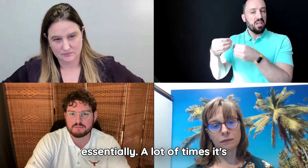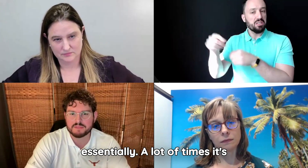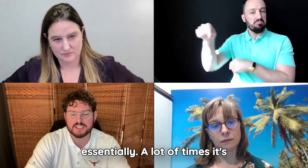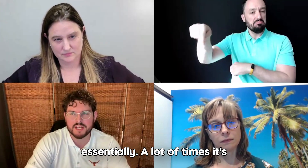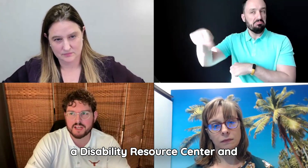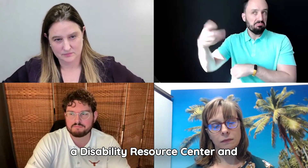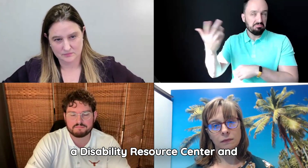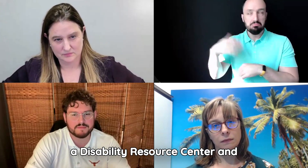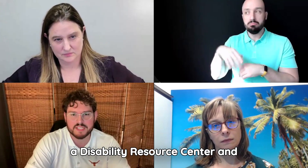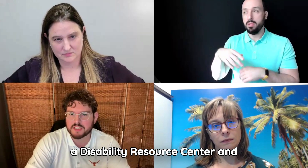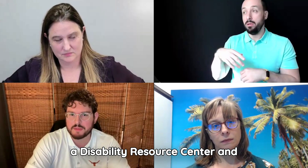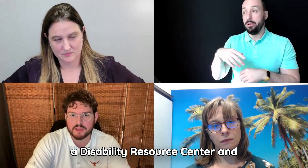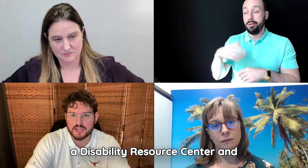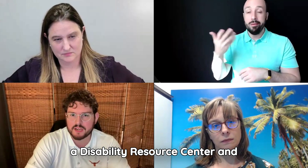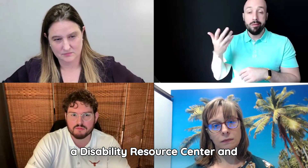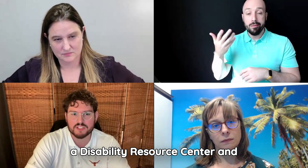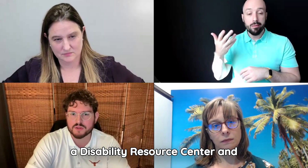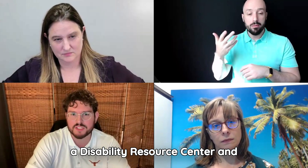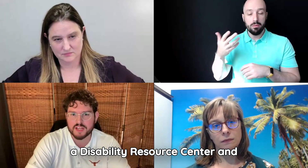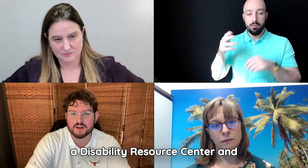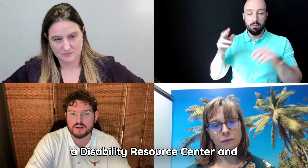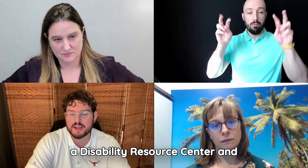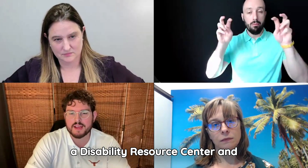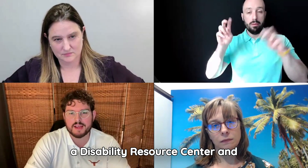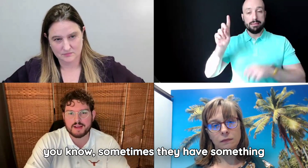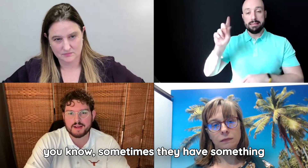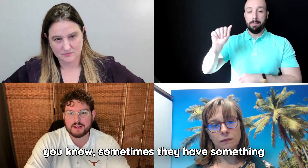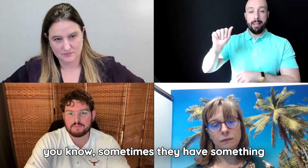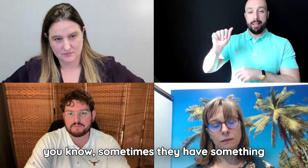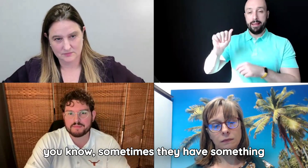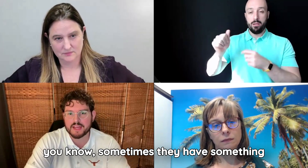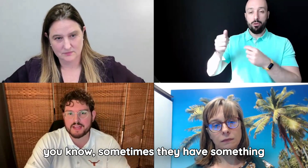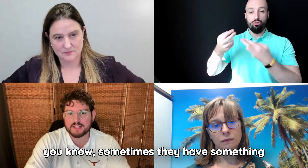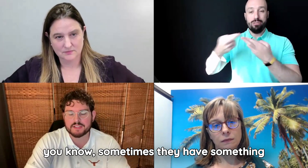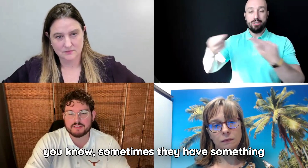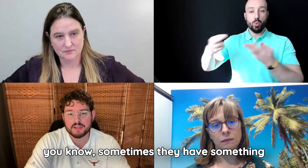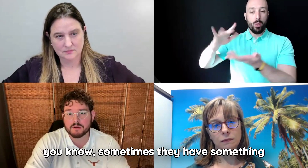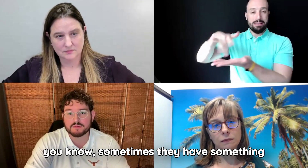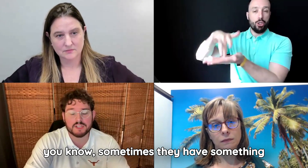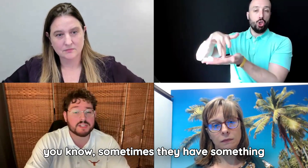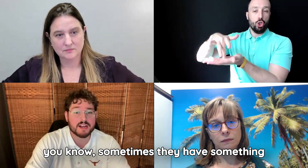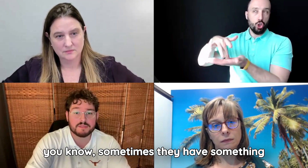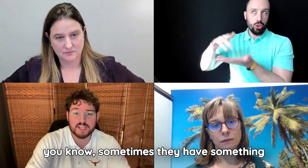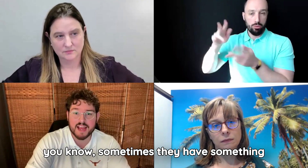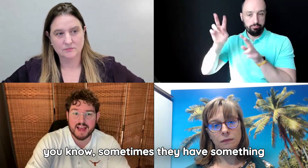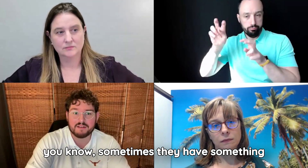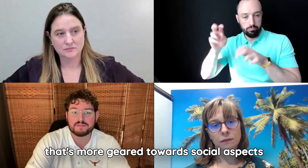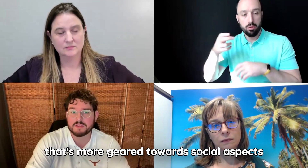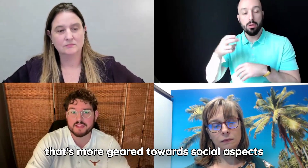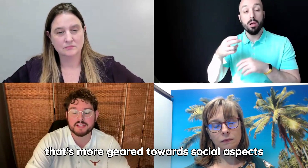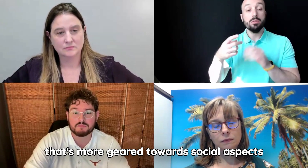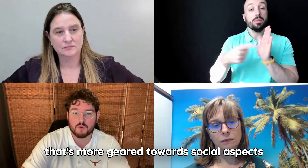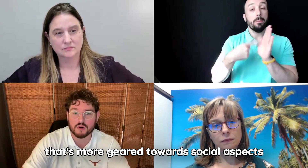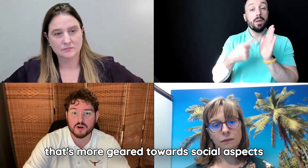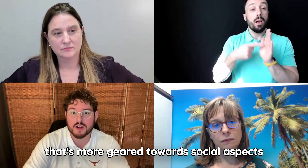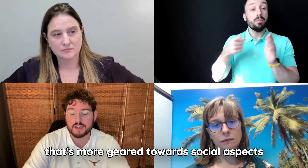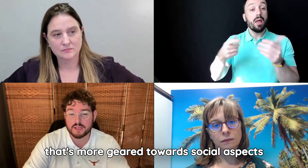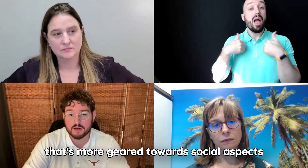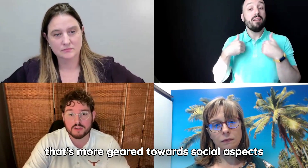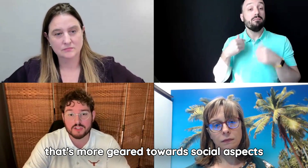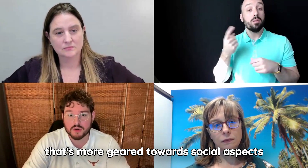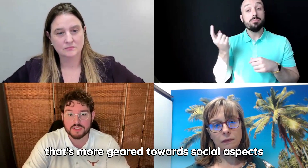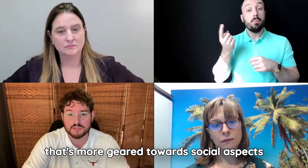lot of times it's a disability resource center. And, sometimes they have something that's